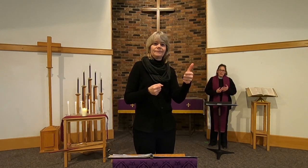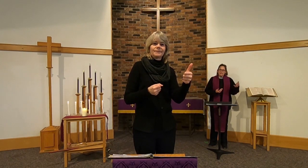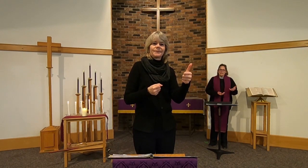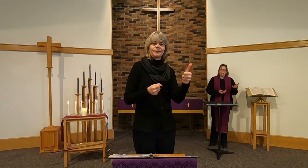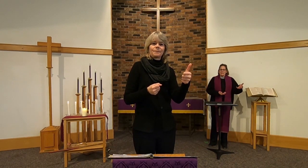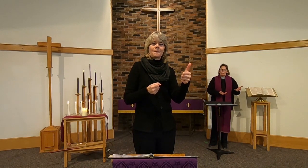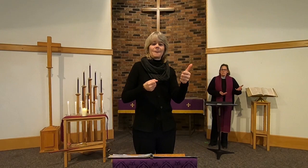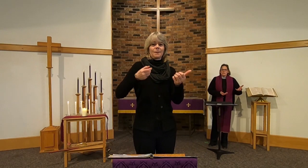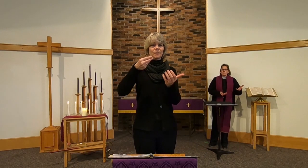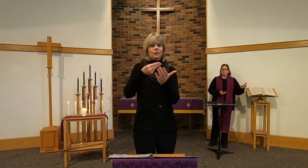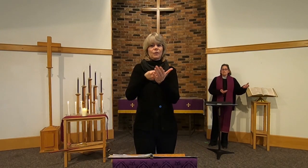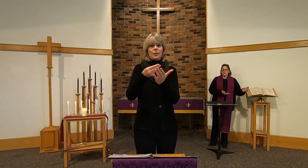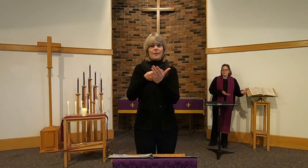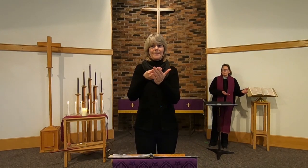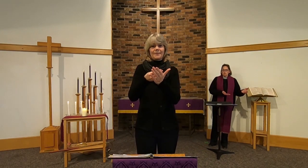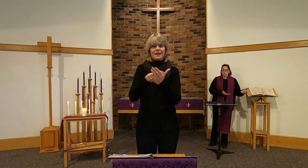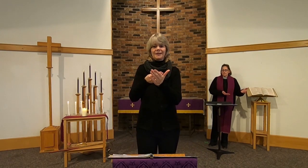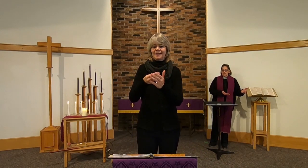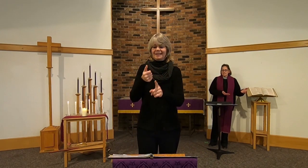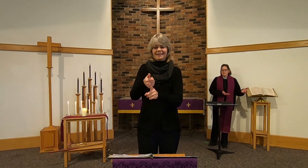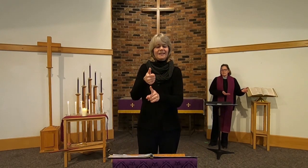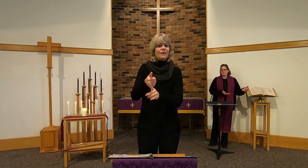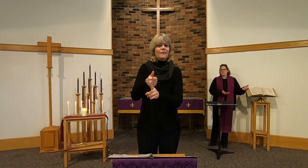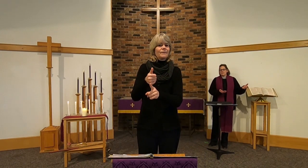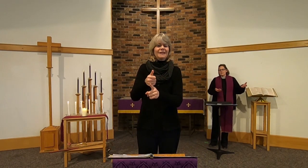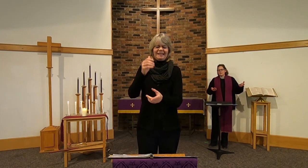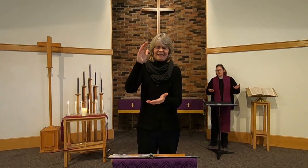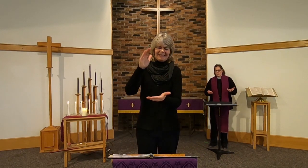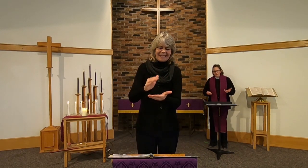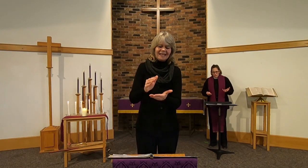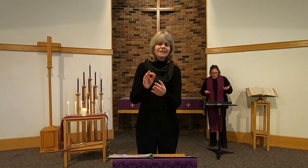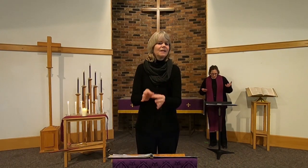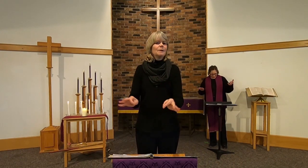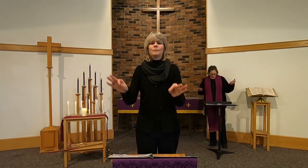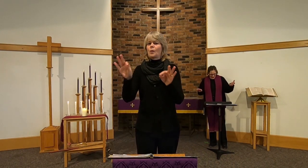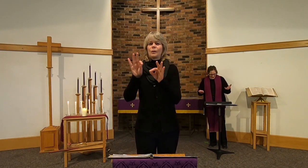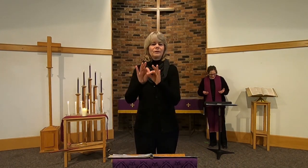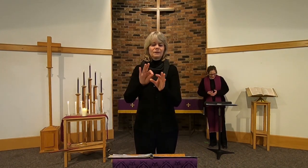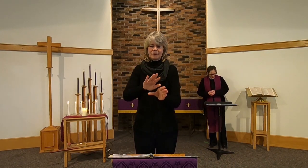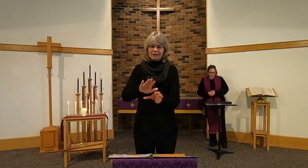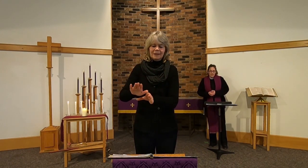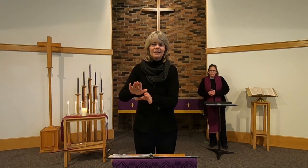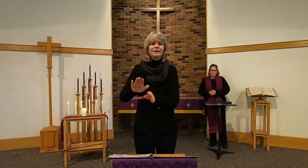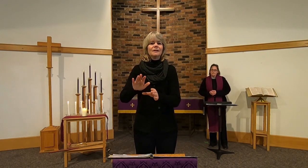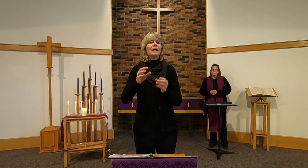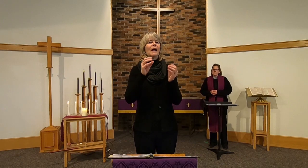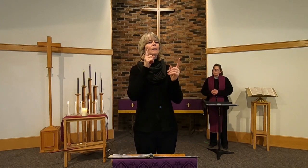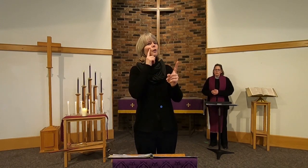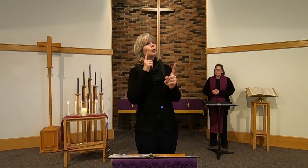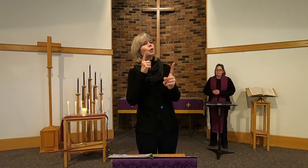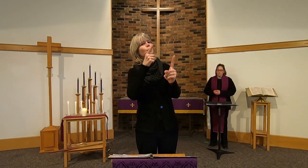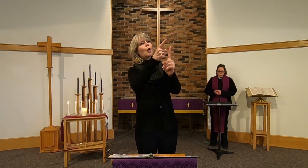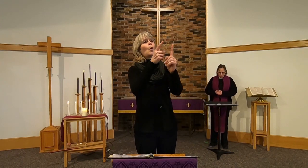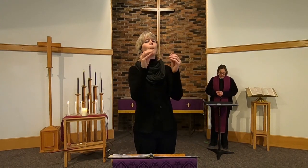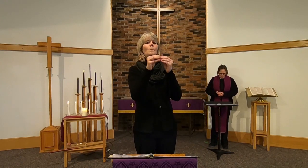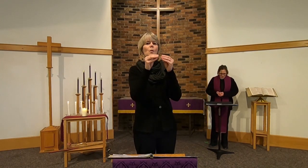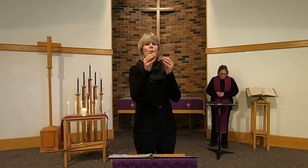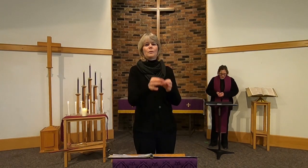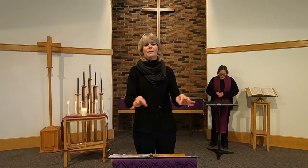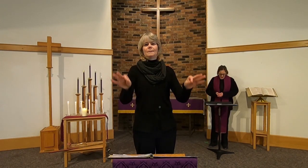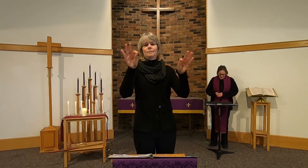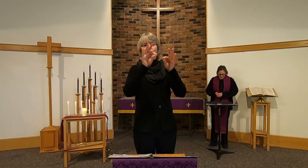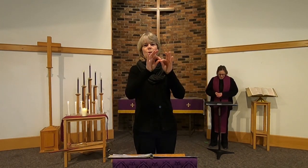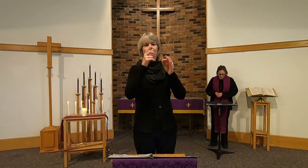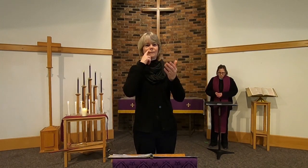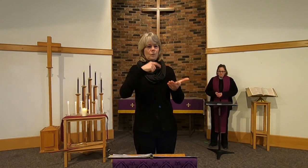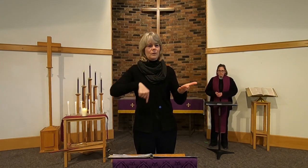The money becomes less important. The goal, the ideal, becomes what is more important